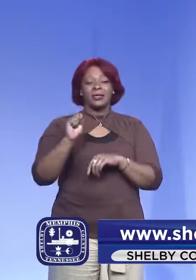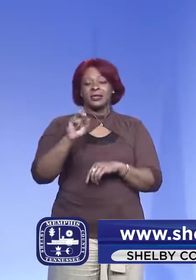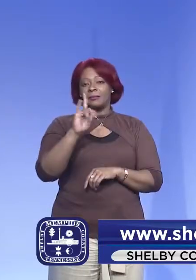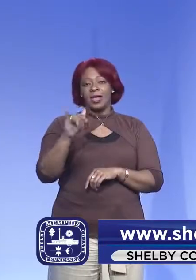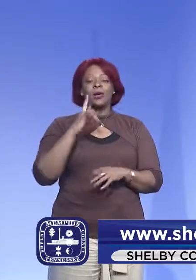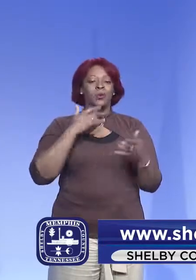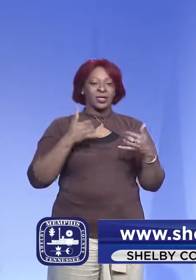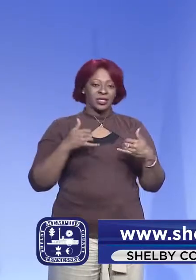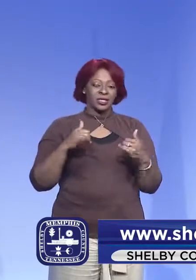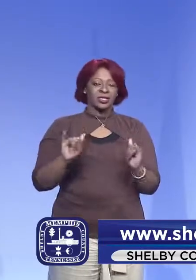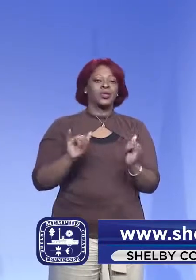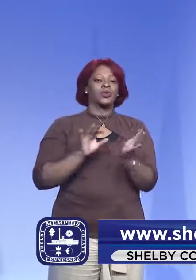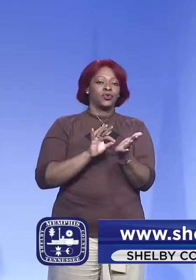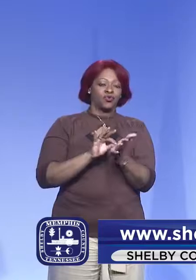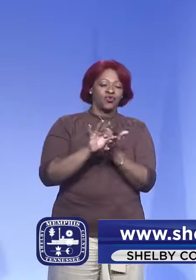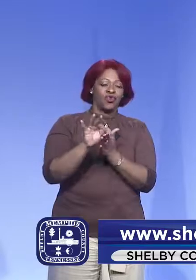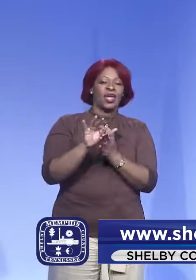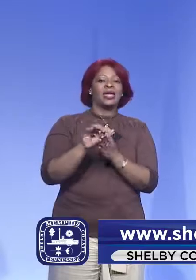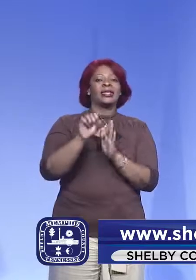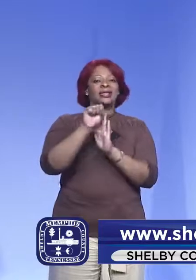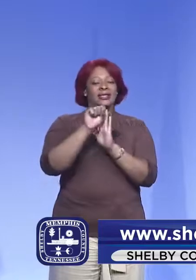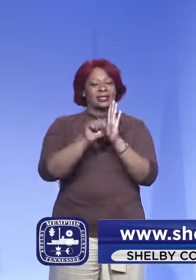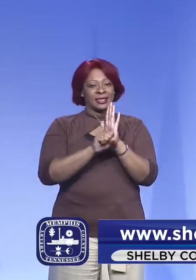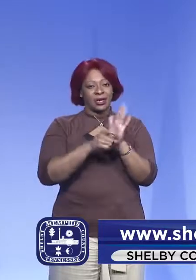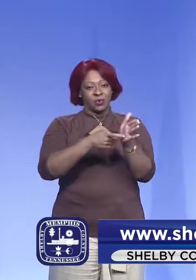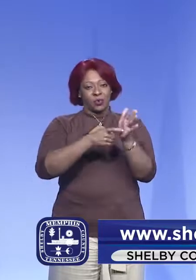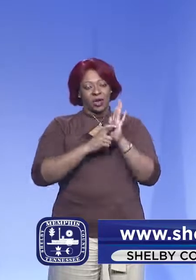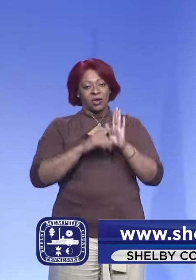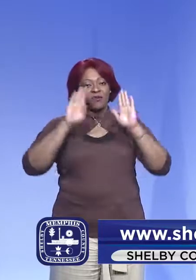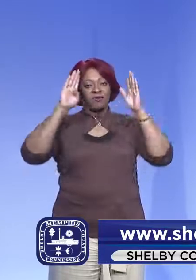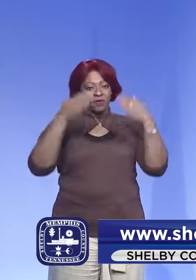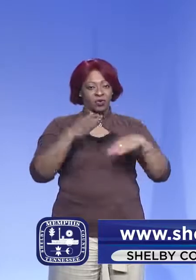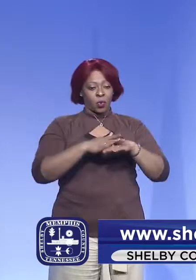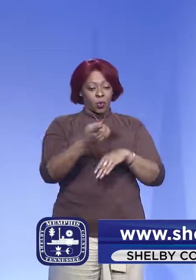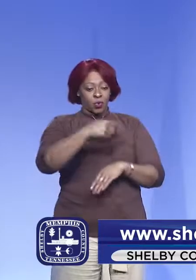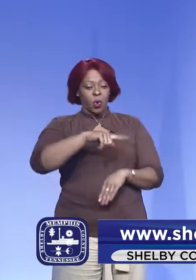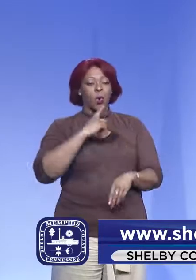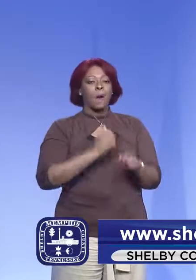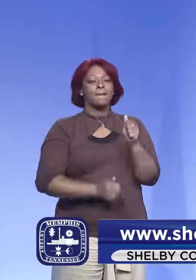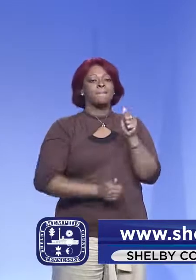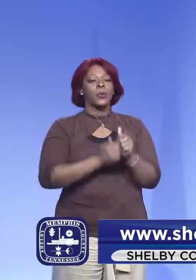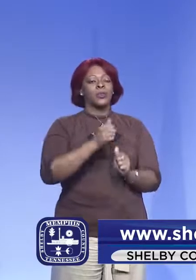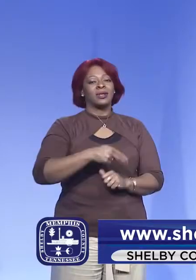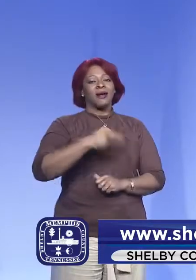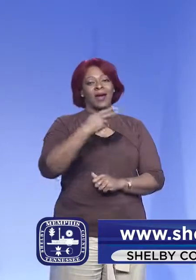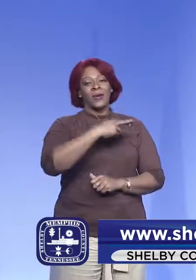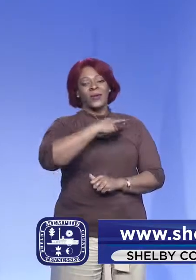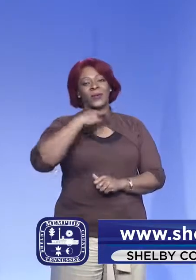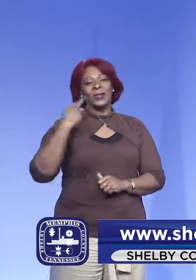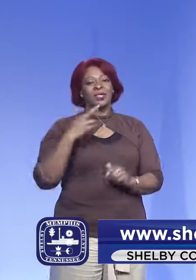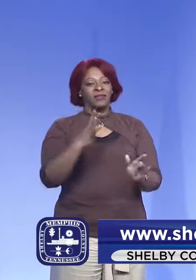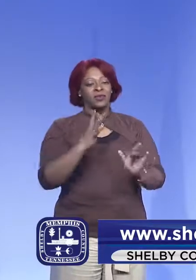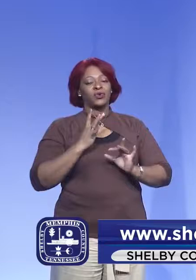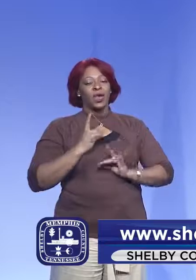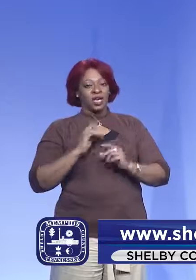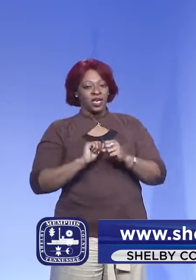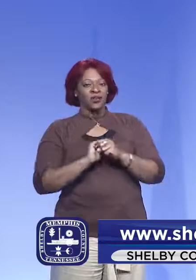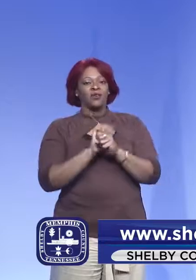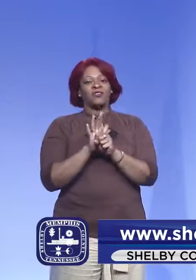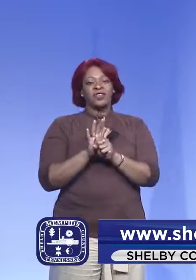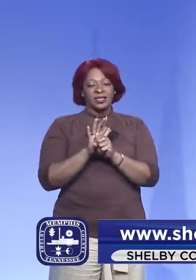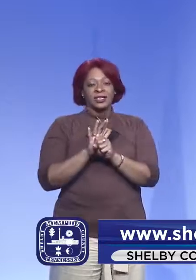will still track the state criteria and focus first on those who are most at risk of contracting